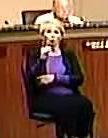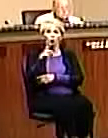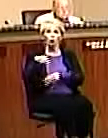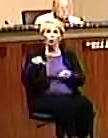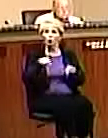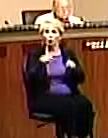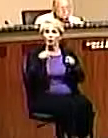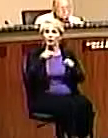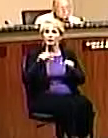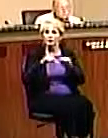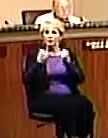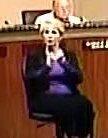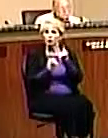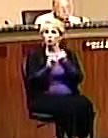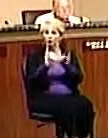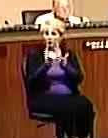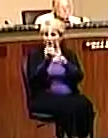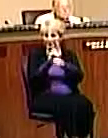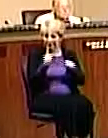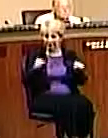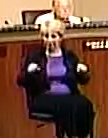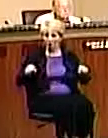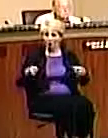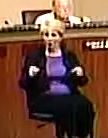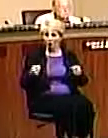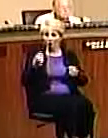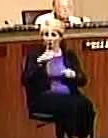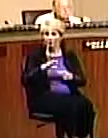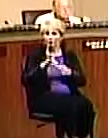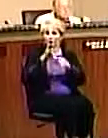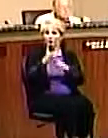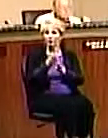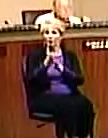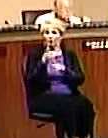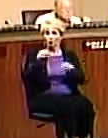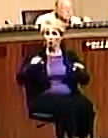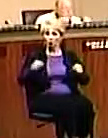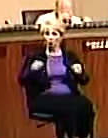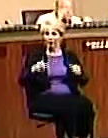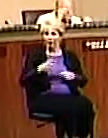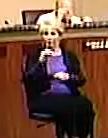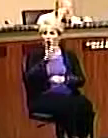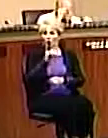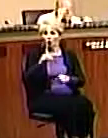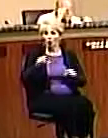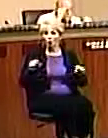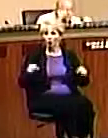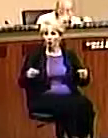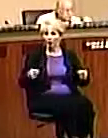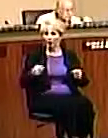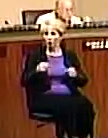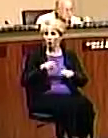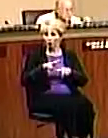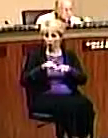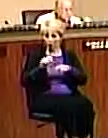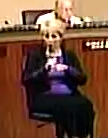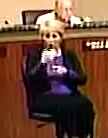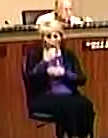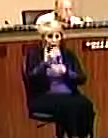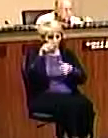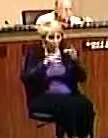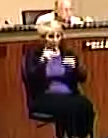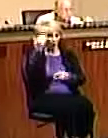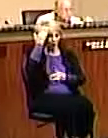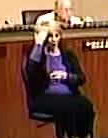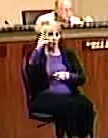Association supports the safe operation of a motorcycle, specialized rider and co-rider training, the use of good judgment and